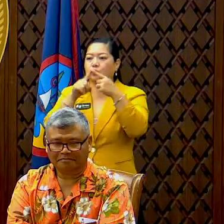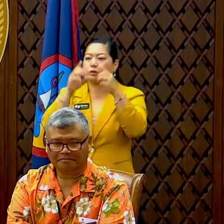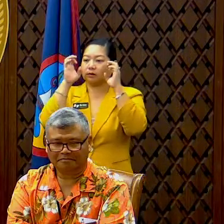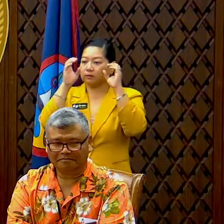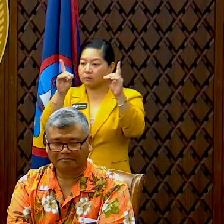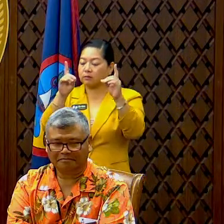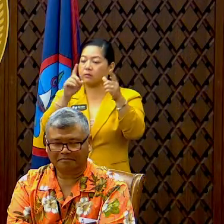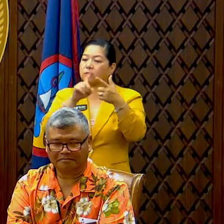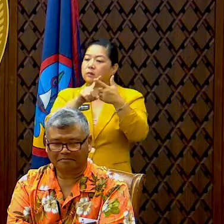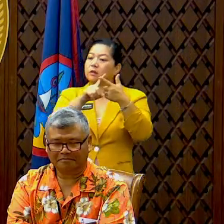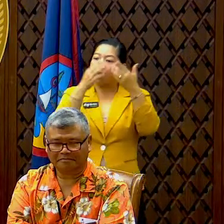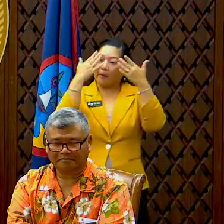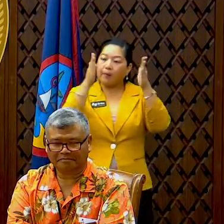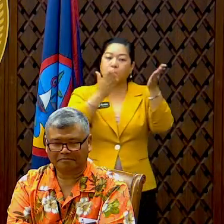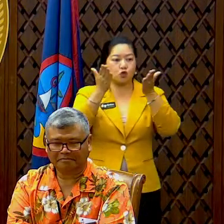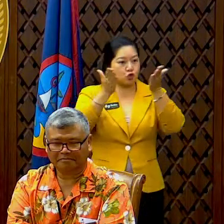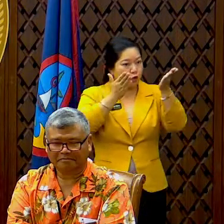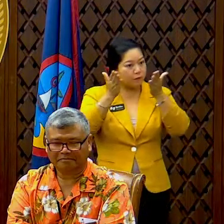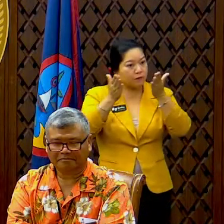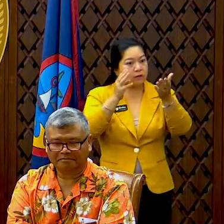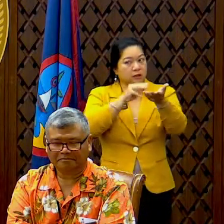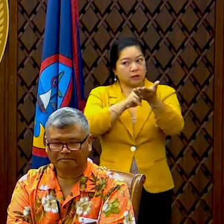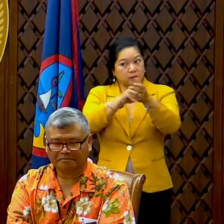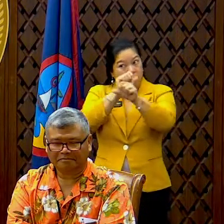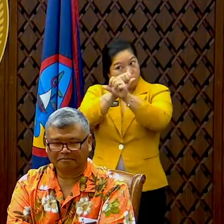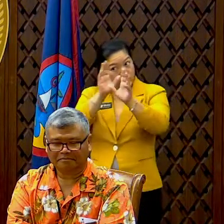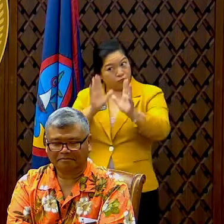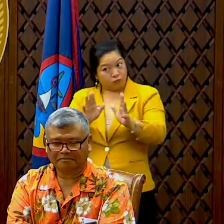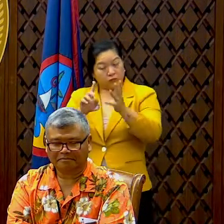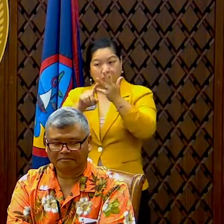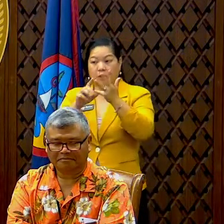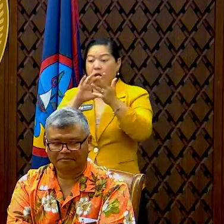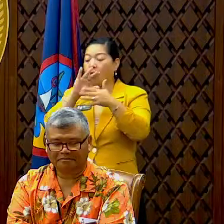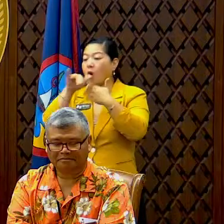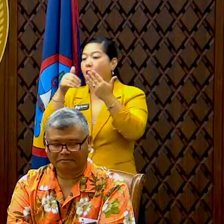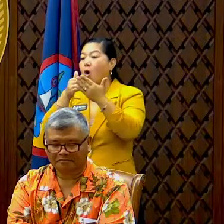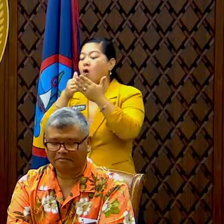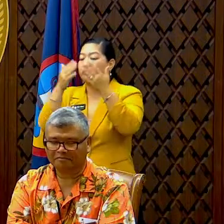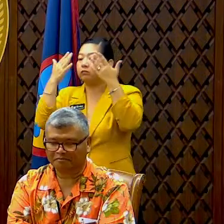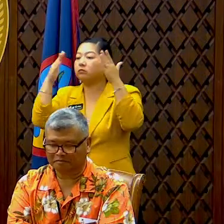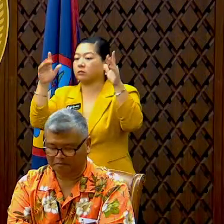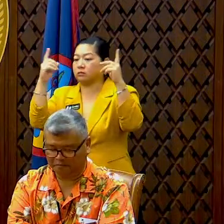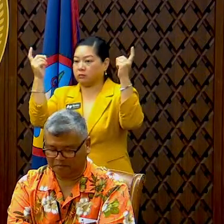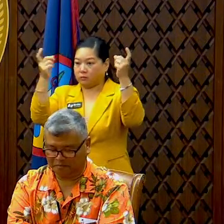education, public services, employment, and civic participation.